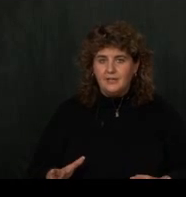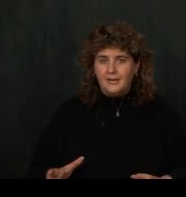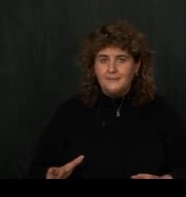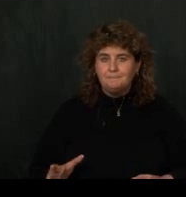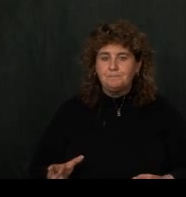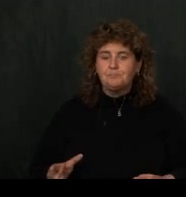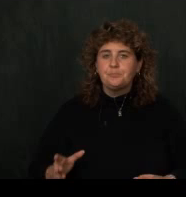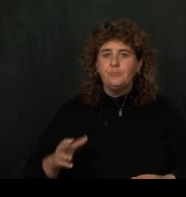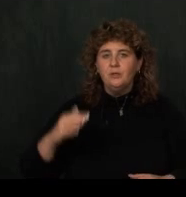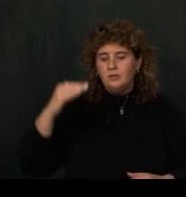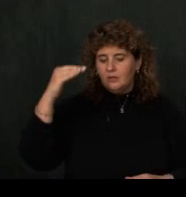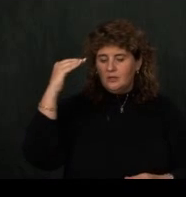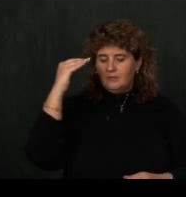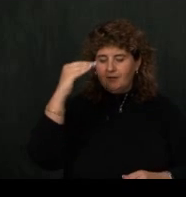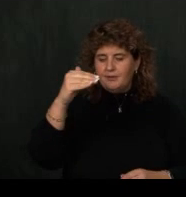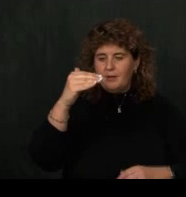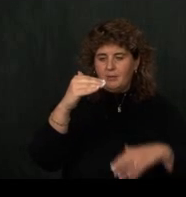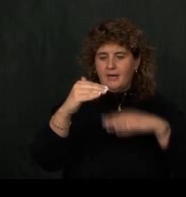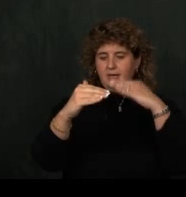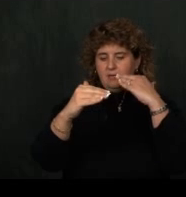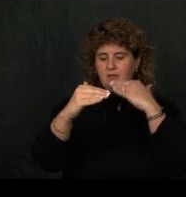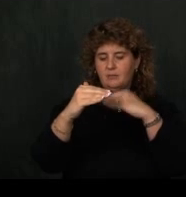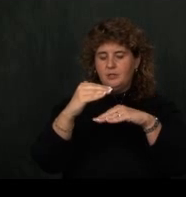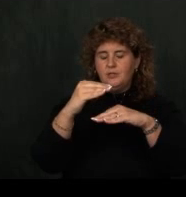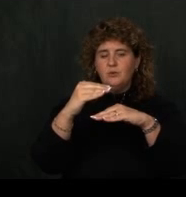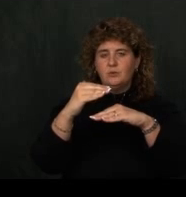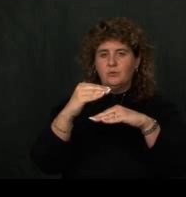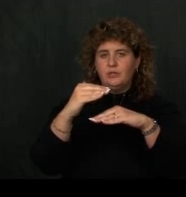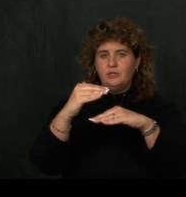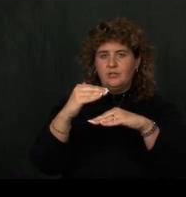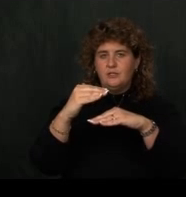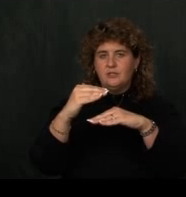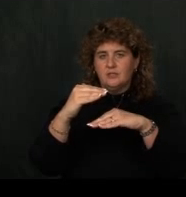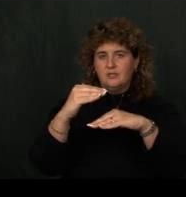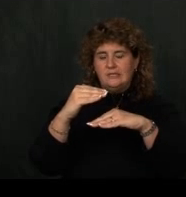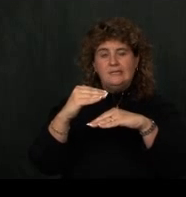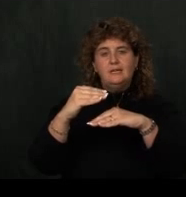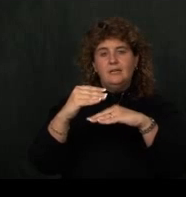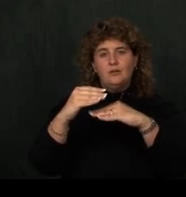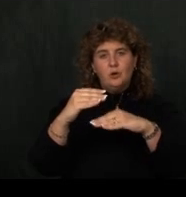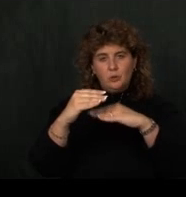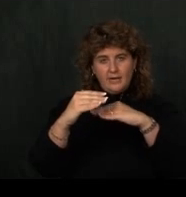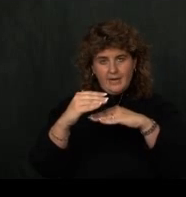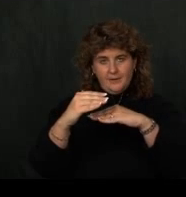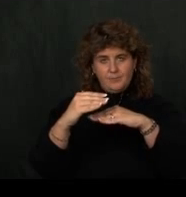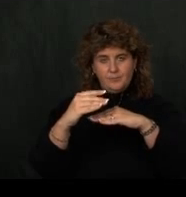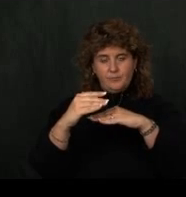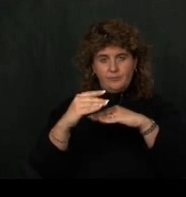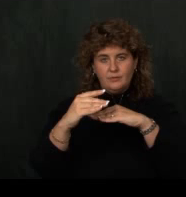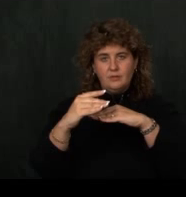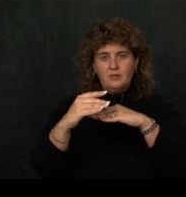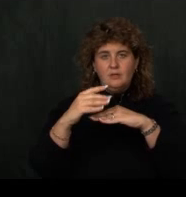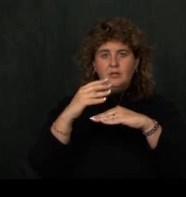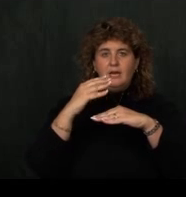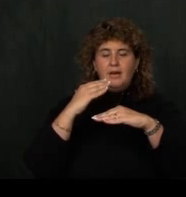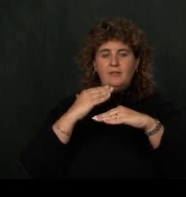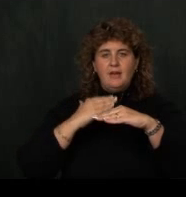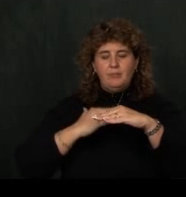agalactiae. Followed up by number 2, which is E. coli. And then